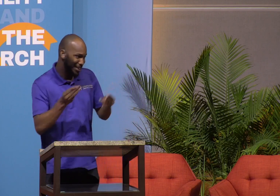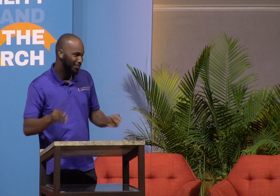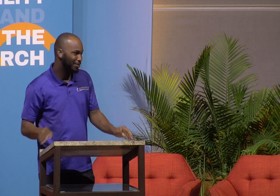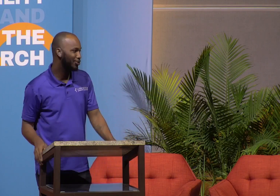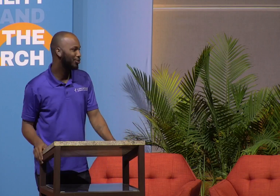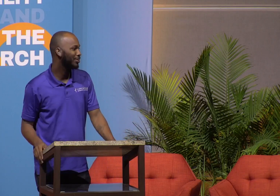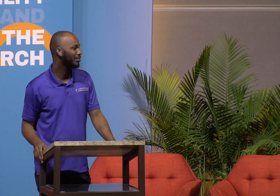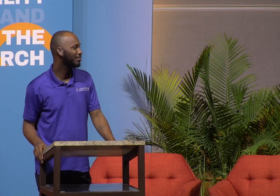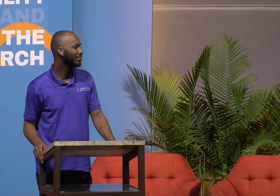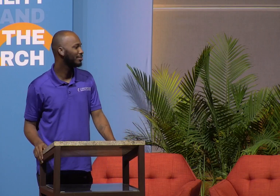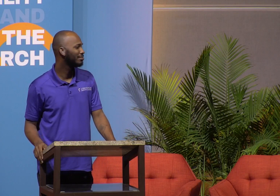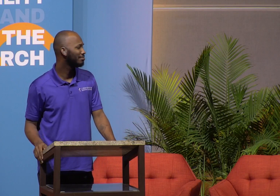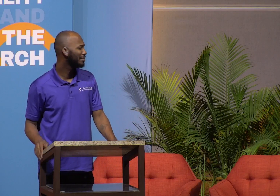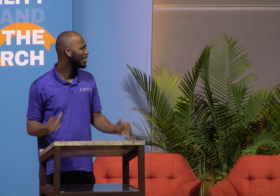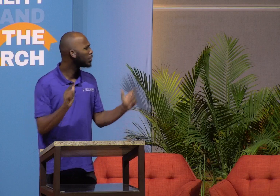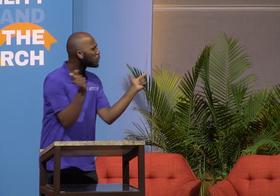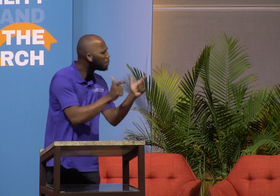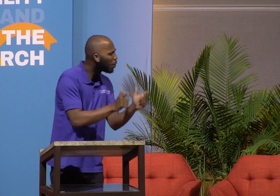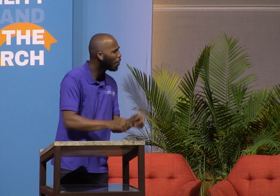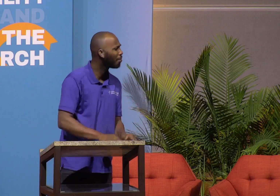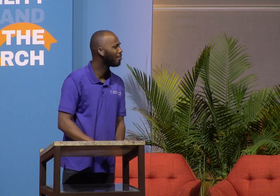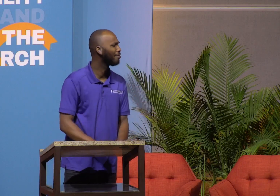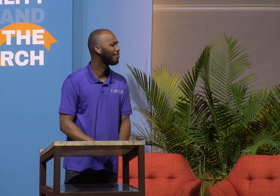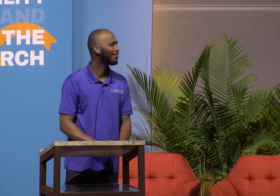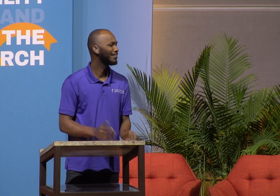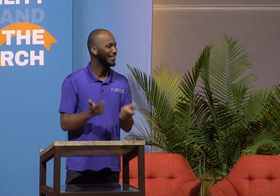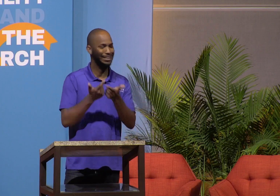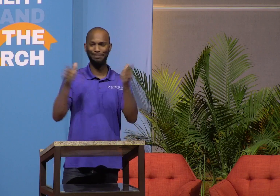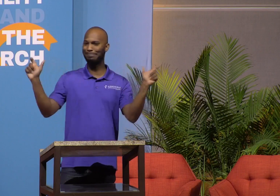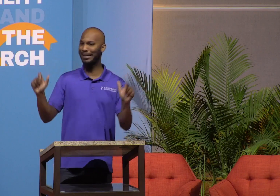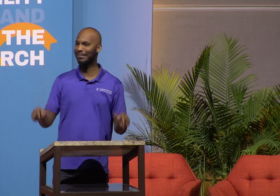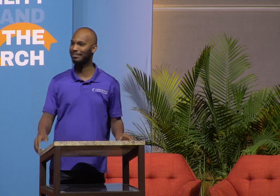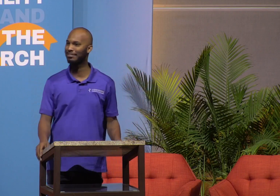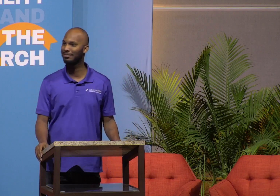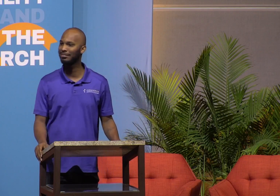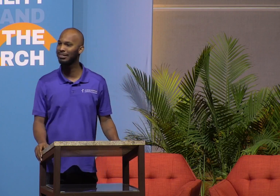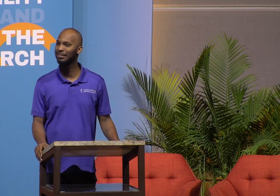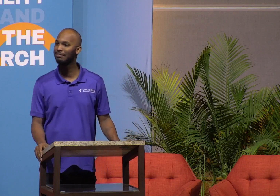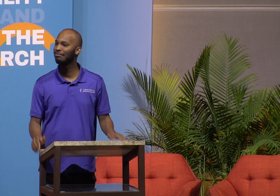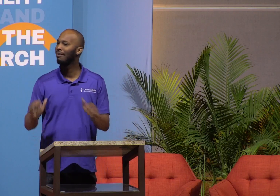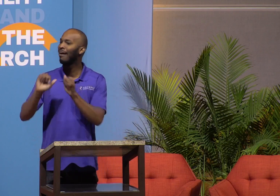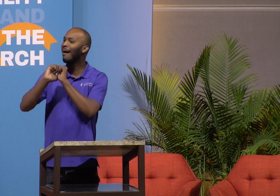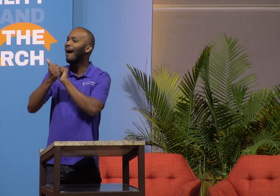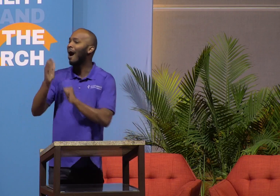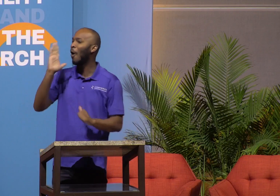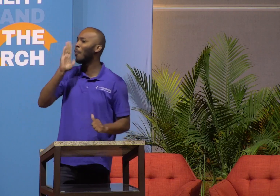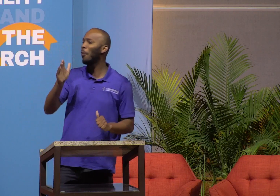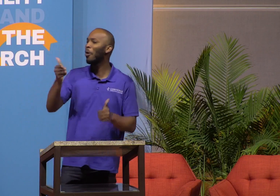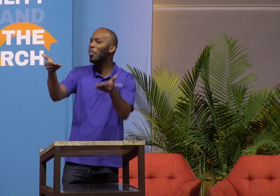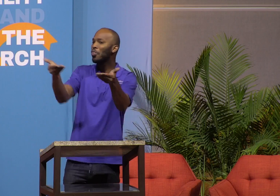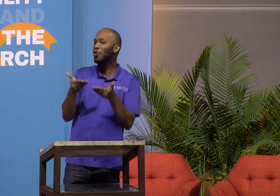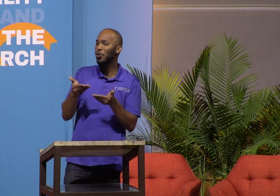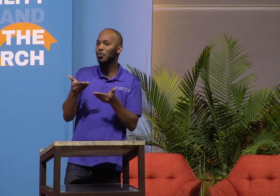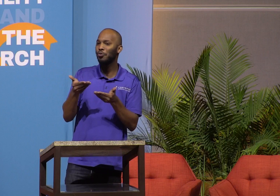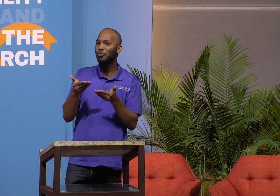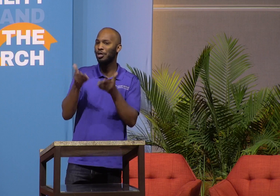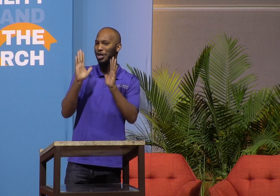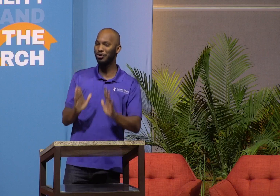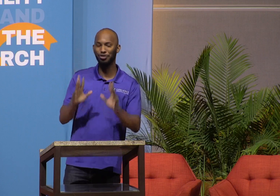looks like and what ministry truly looks like. We know that it can be vast or it can